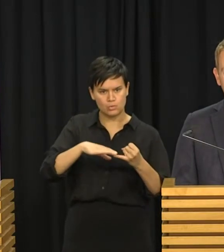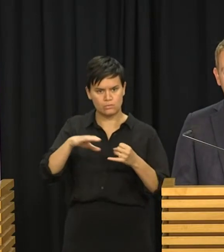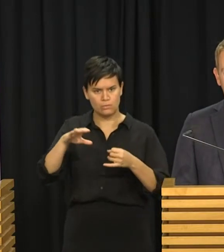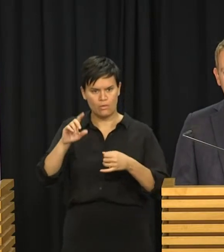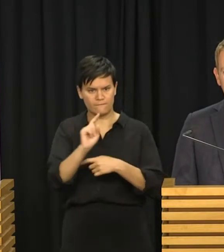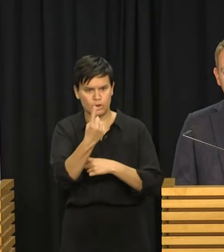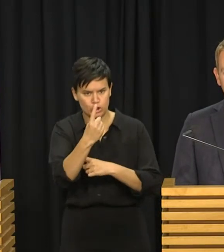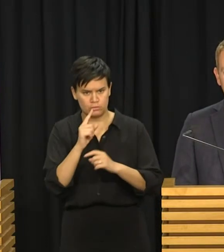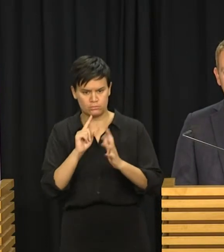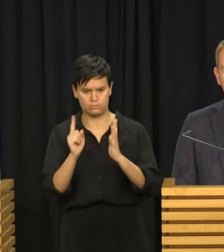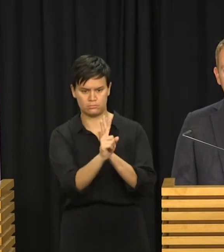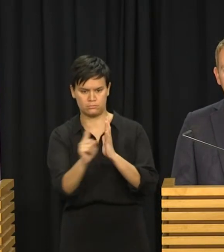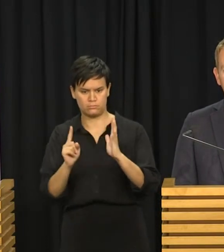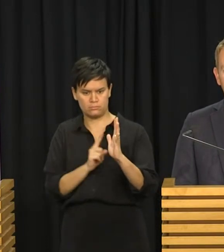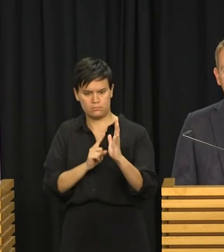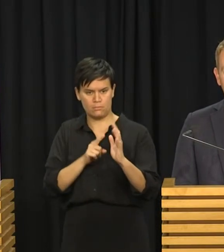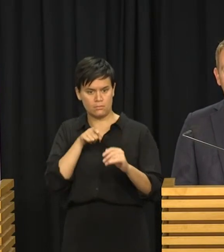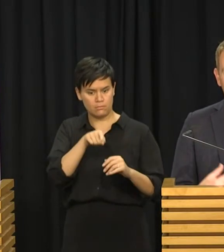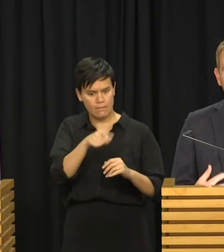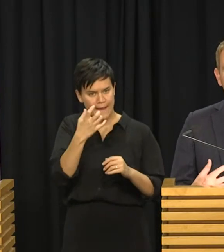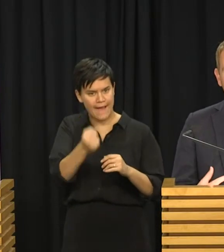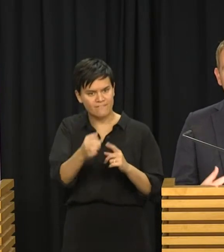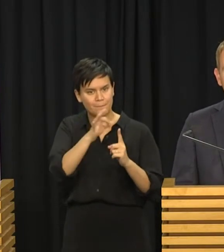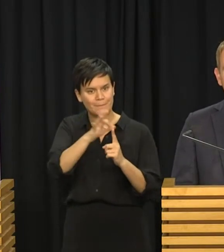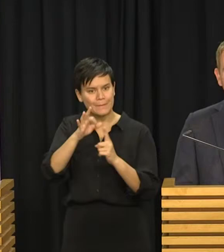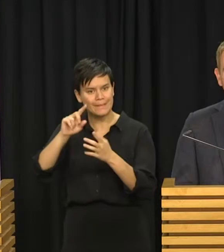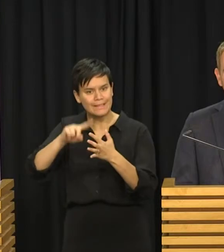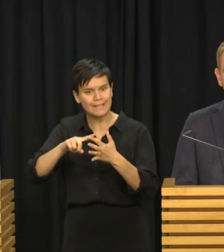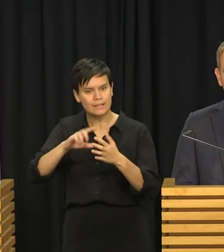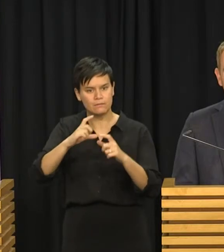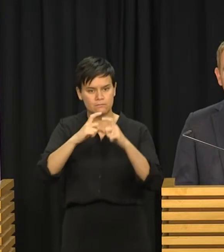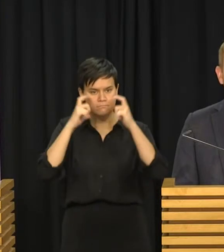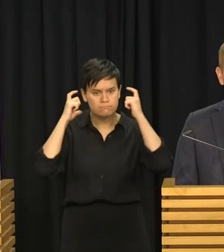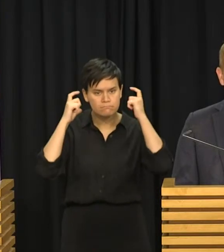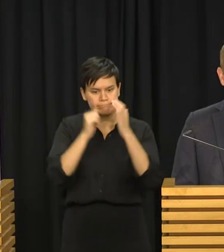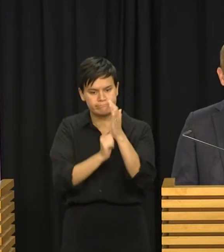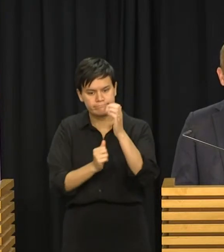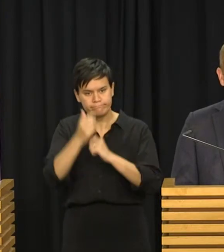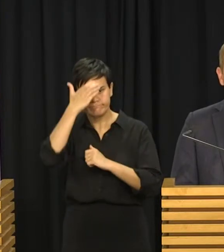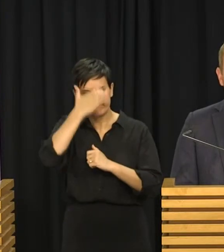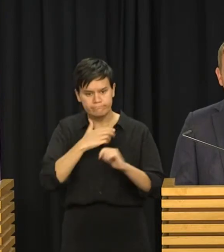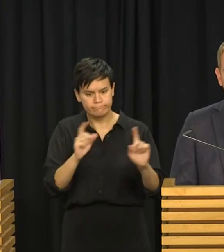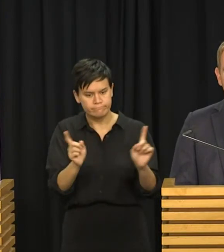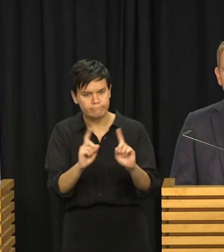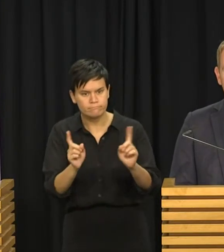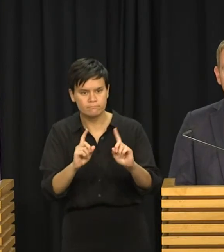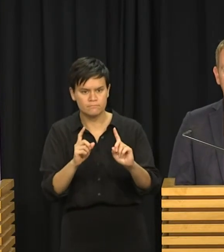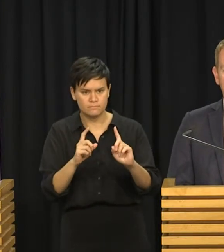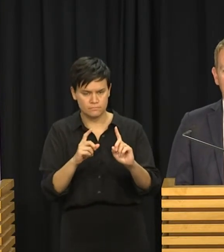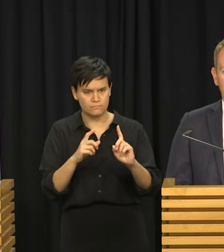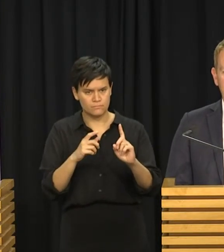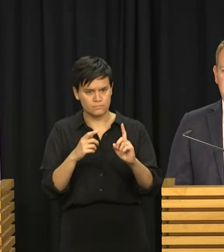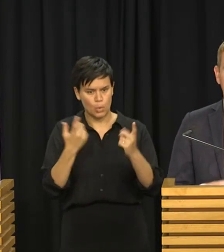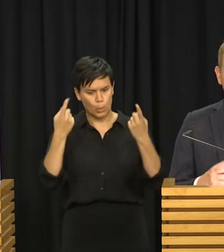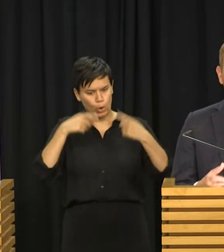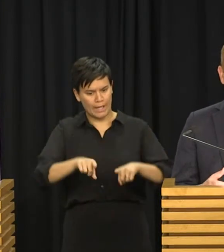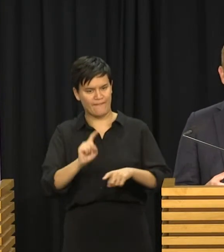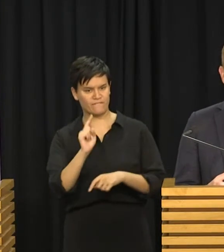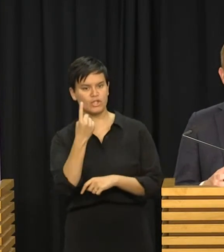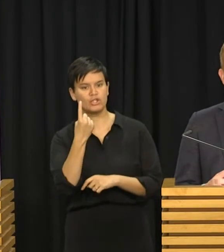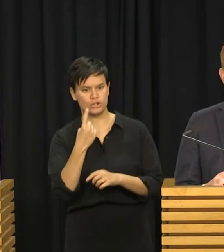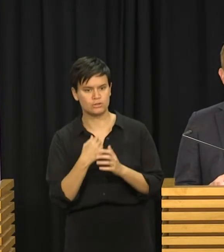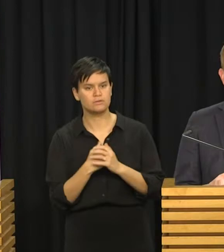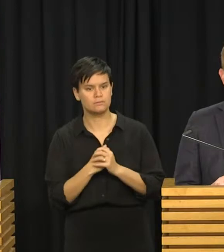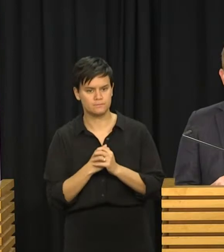when they're on the plane, and so on. So I work very closely with Air New Zealand on that, as do the health officials. If there are